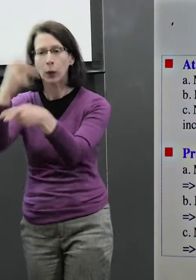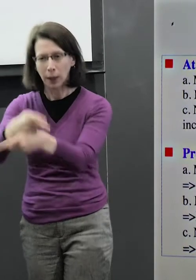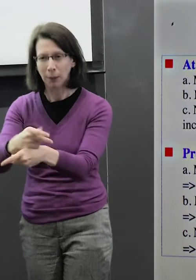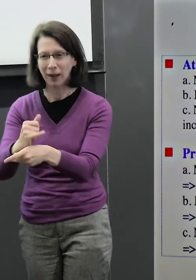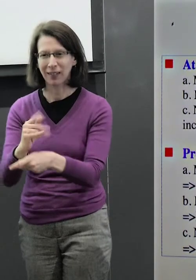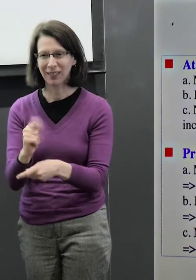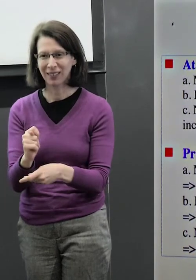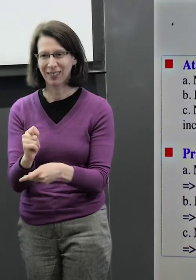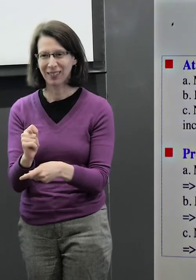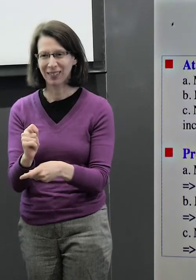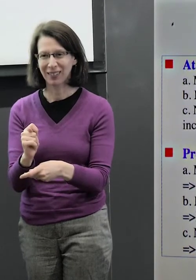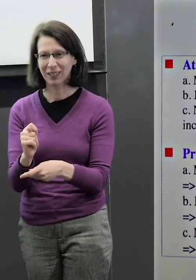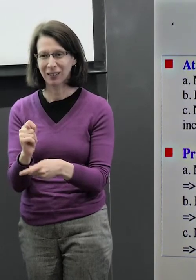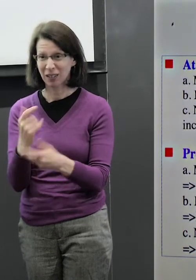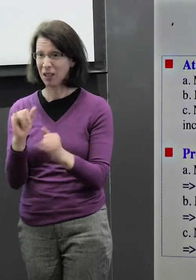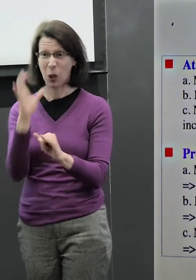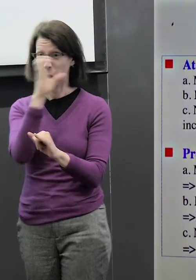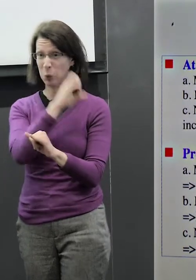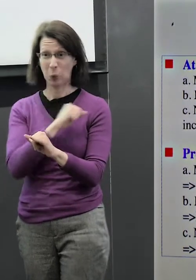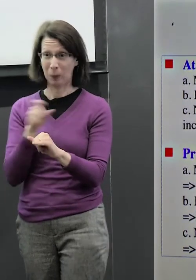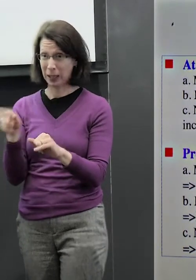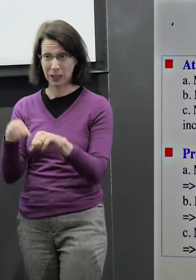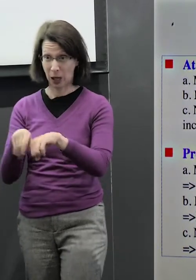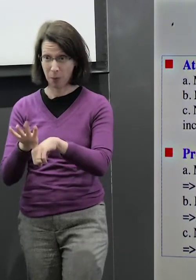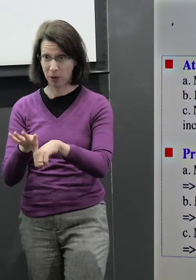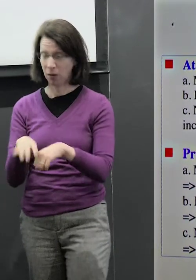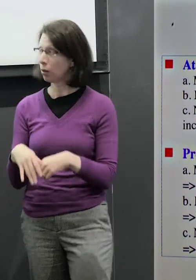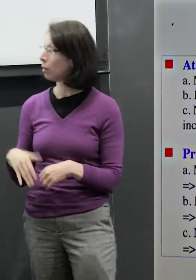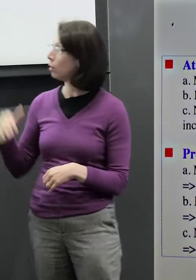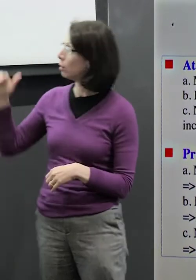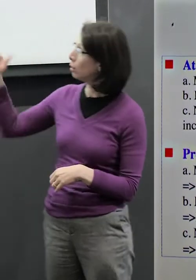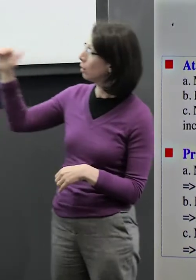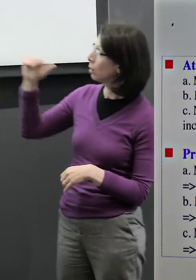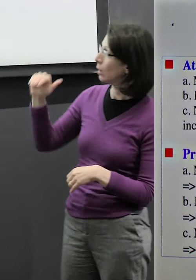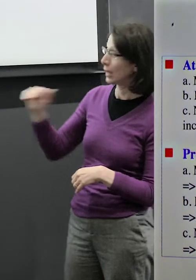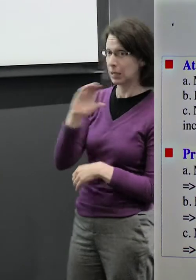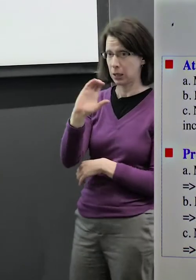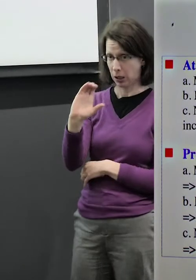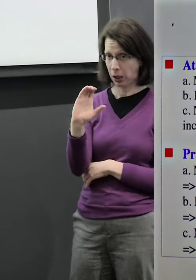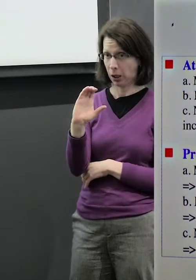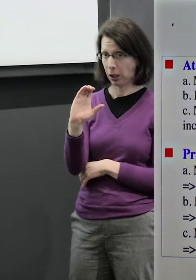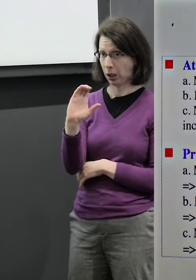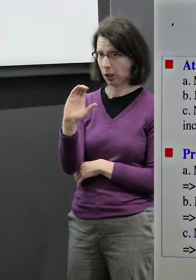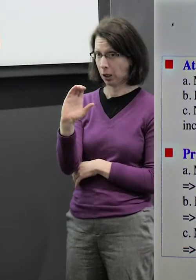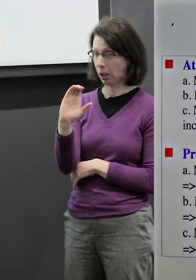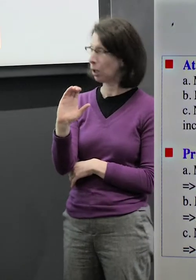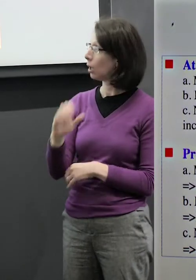Okay? Similarly, if I tell you none of Mary's students knows that he's incompetent,